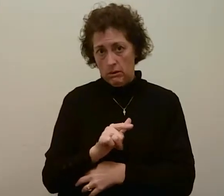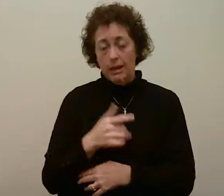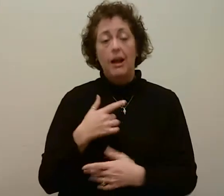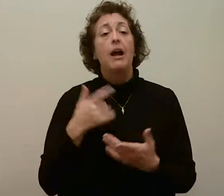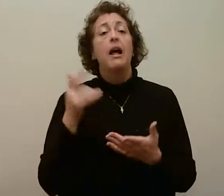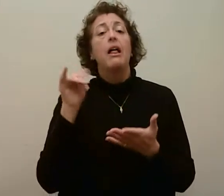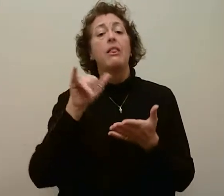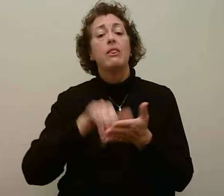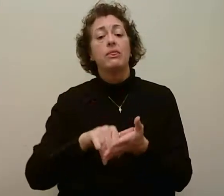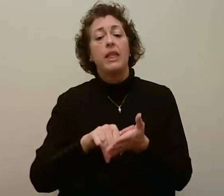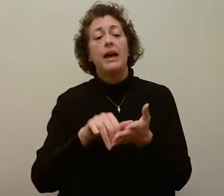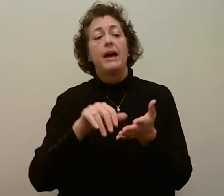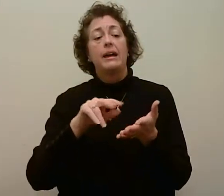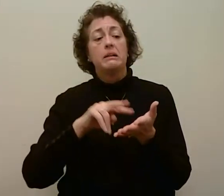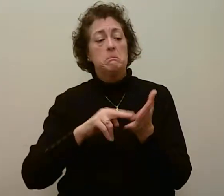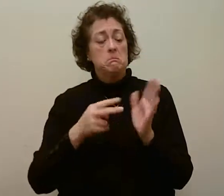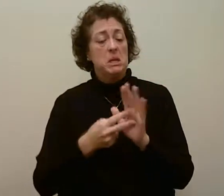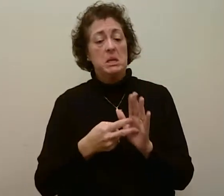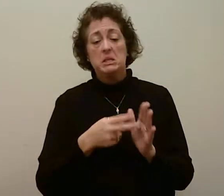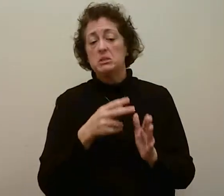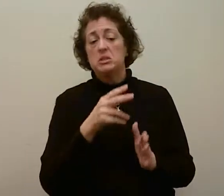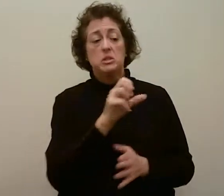the source language being a few seconds to several minutes.